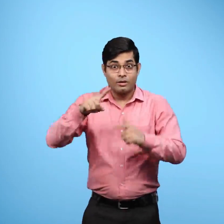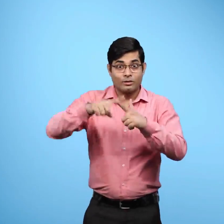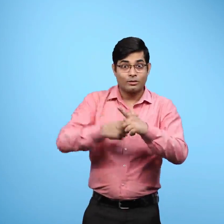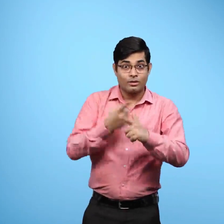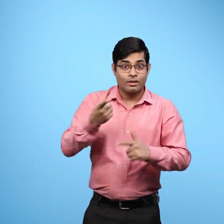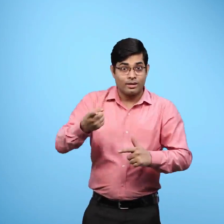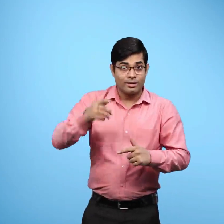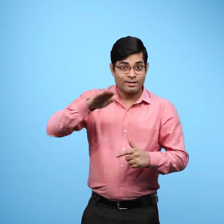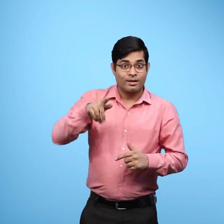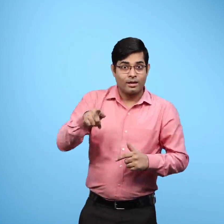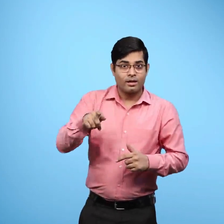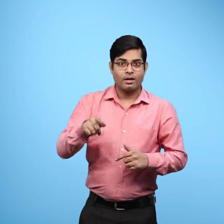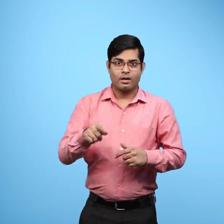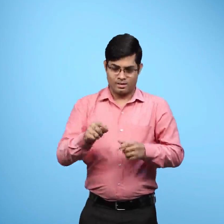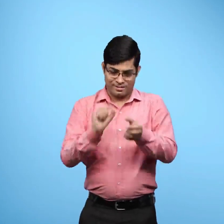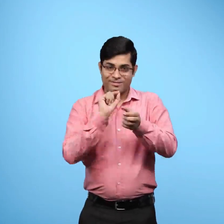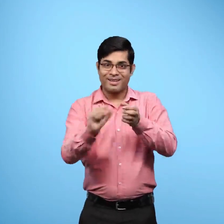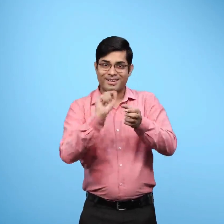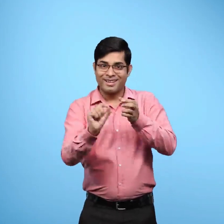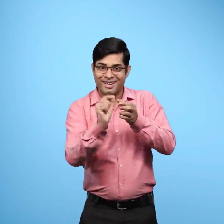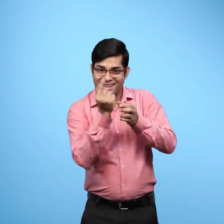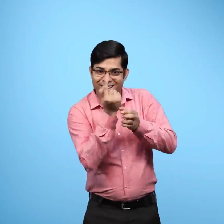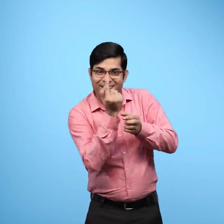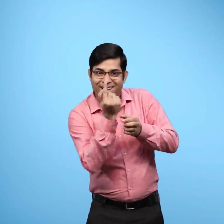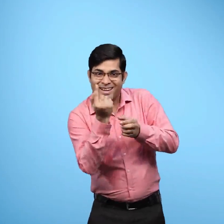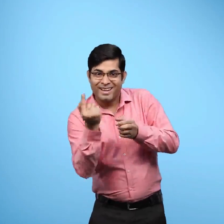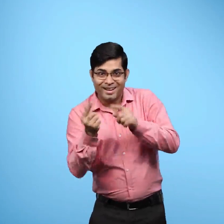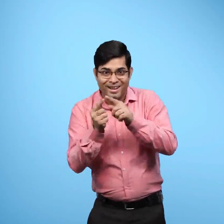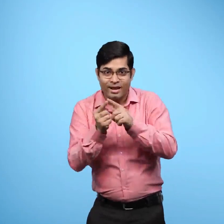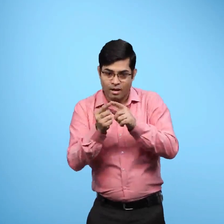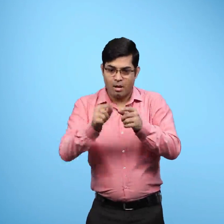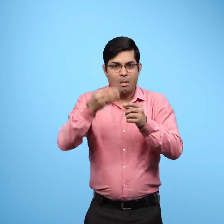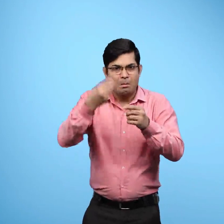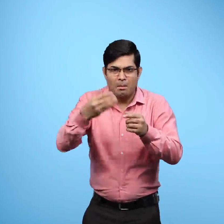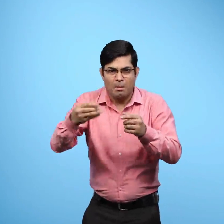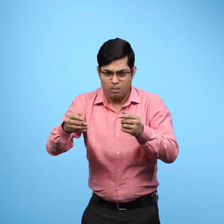Jigyasa made more numbers and letters with used matchsticks.